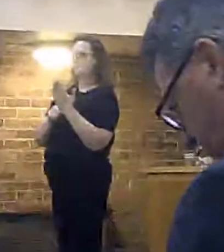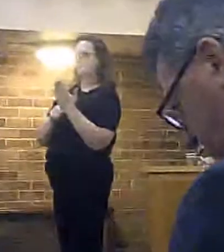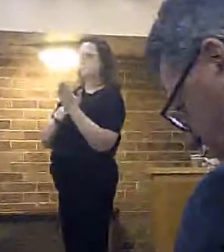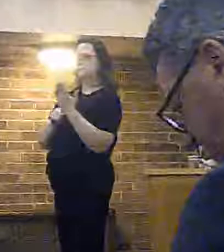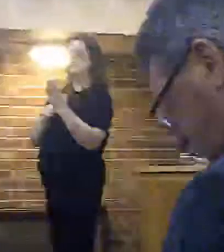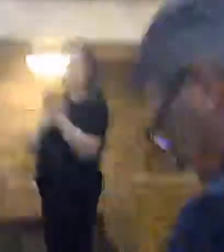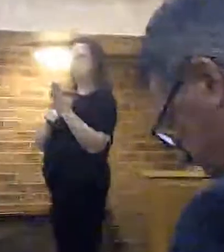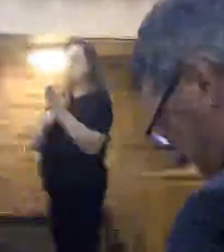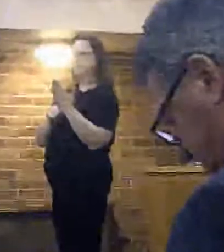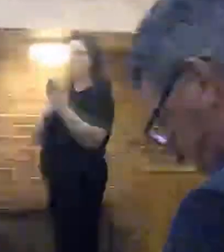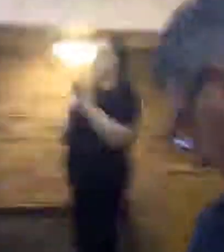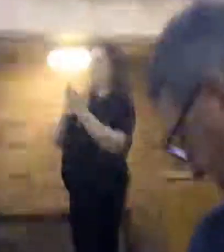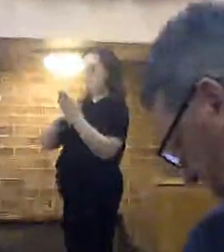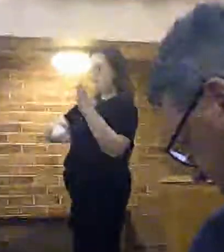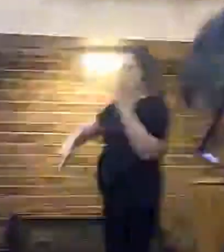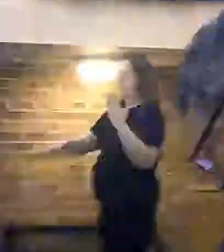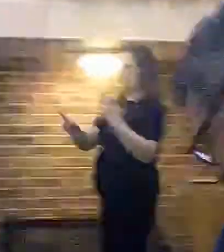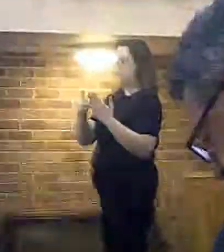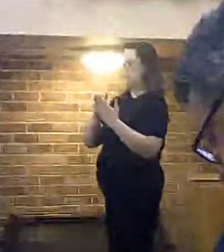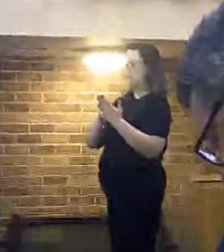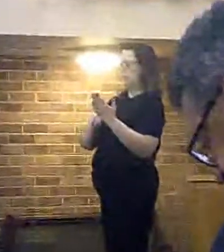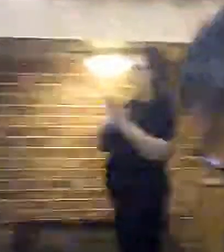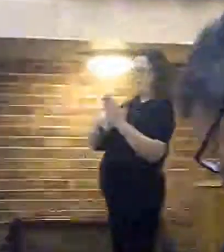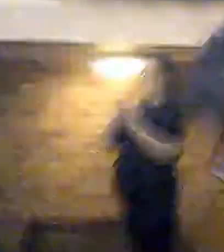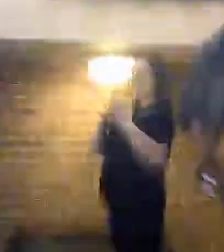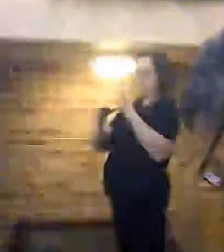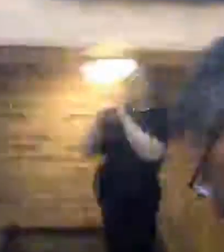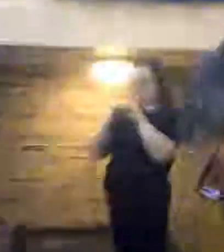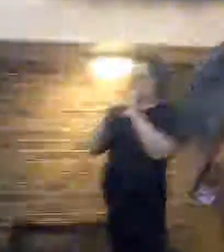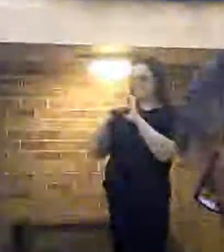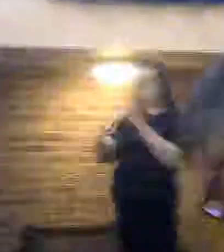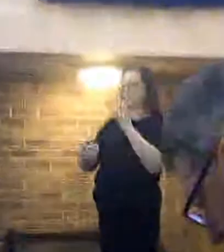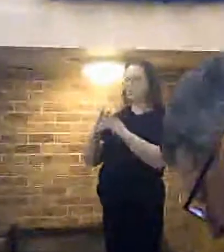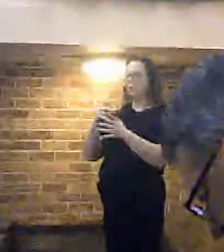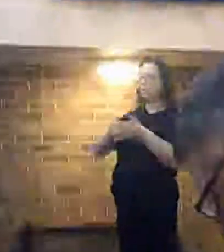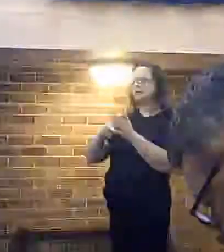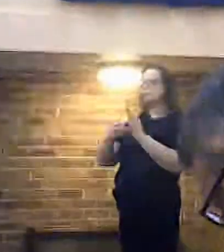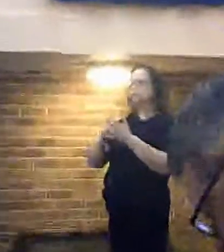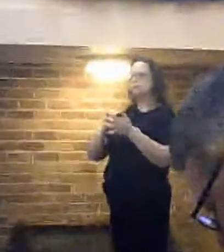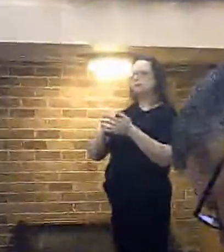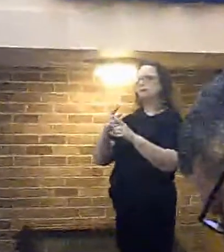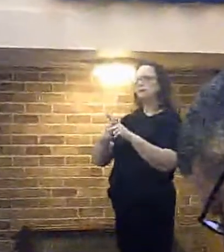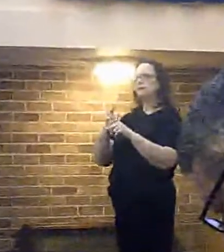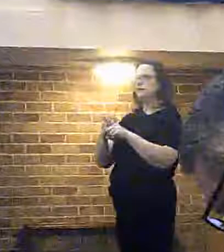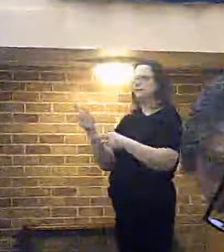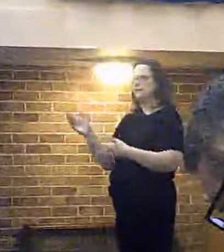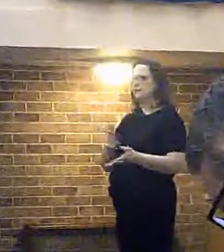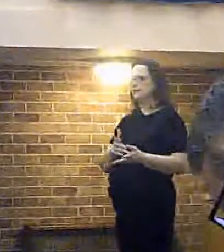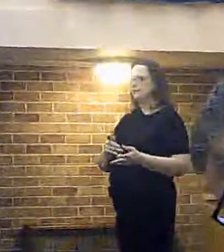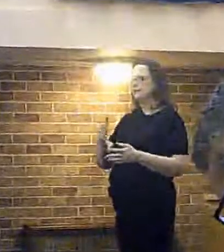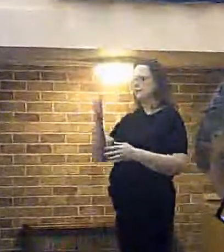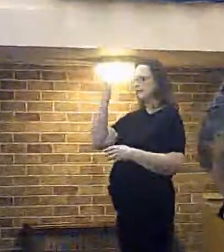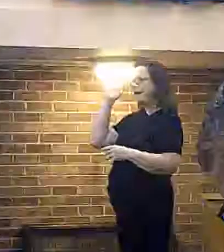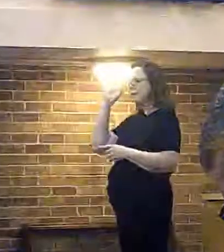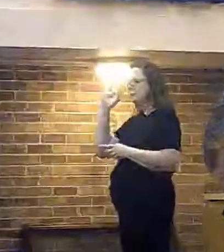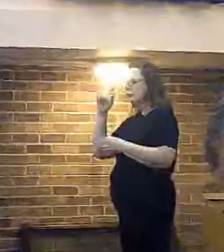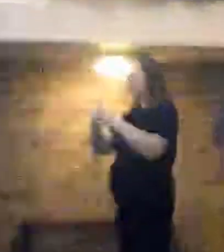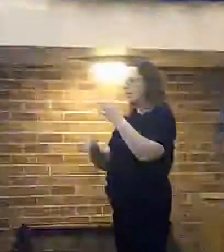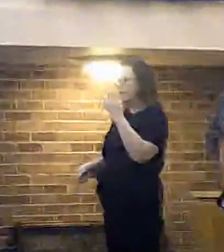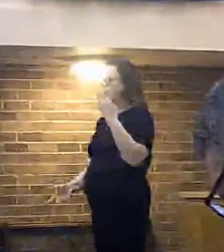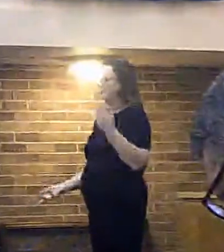that we need to work with other agencies, emergency services, local authorities and so